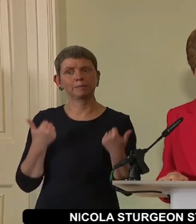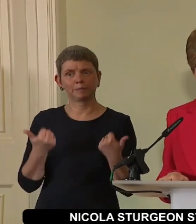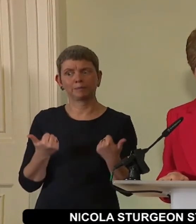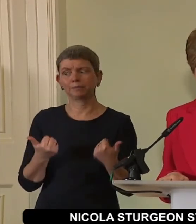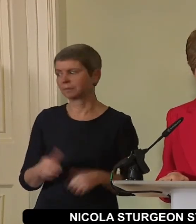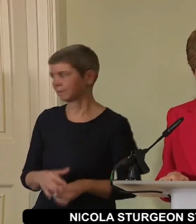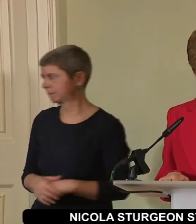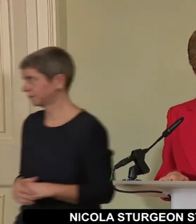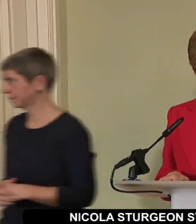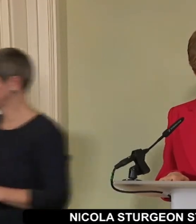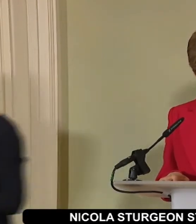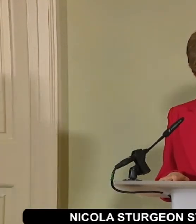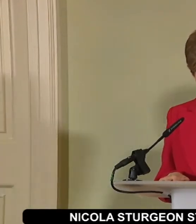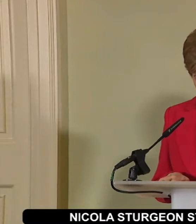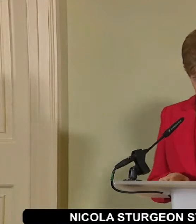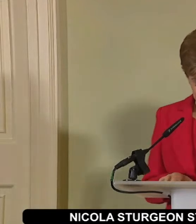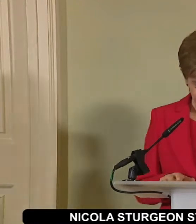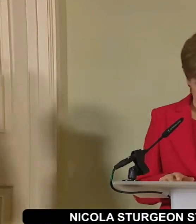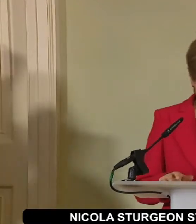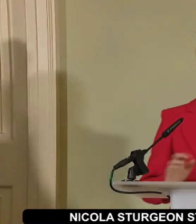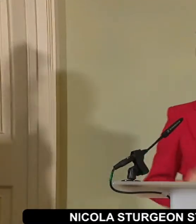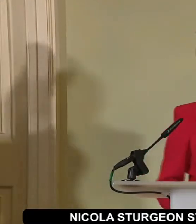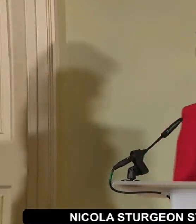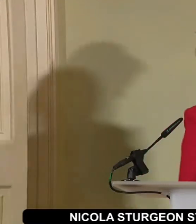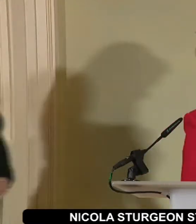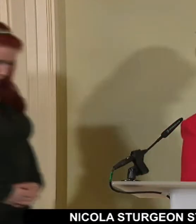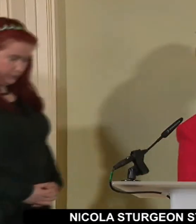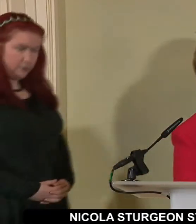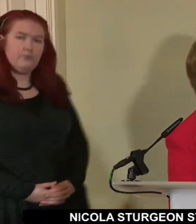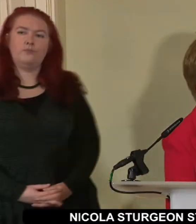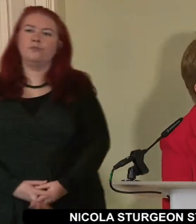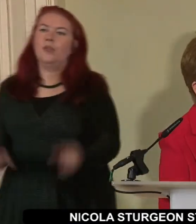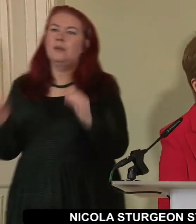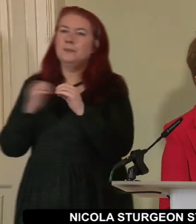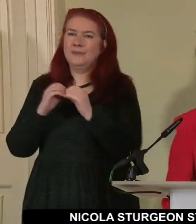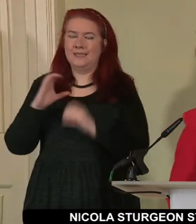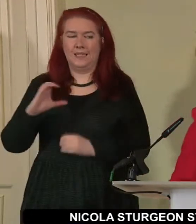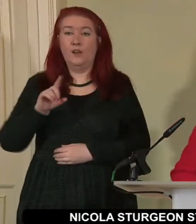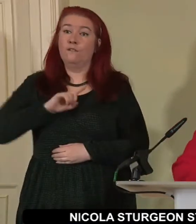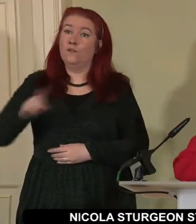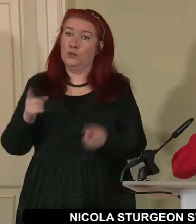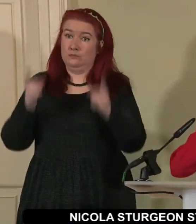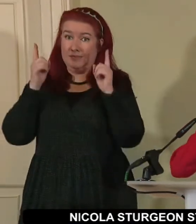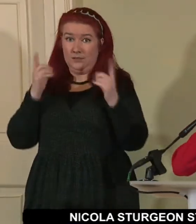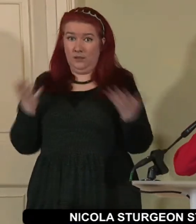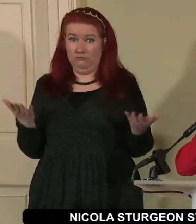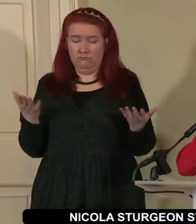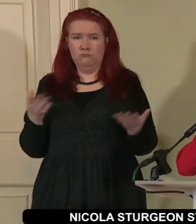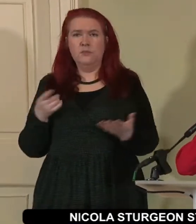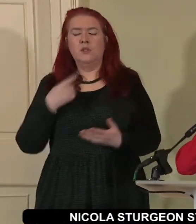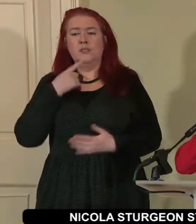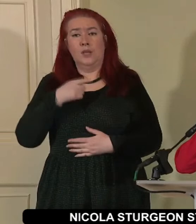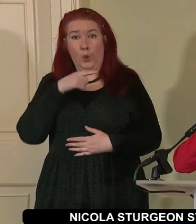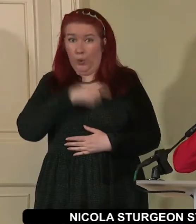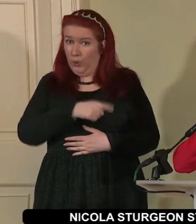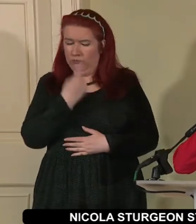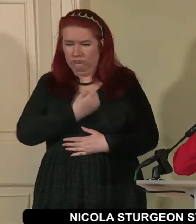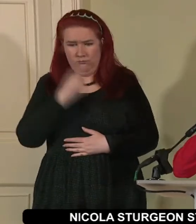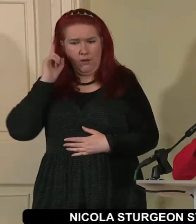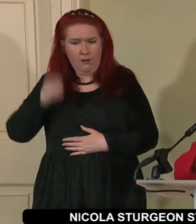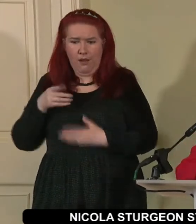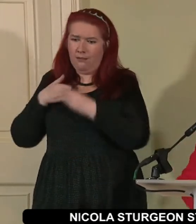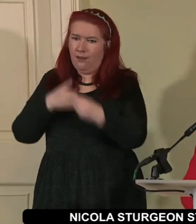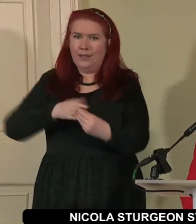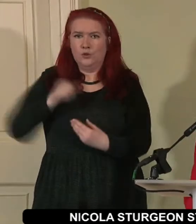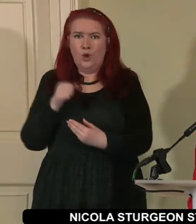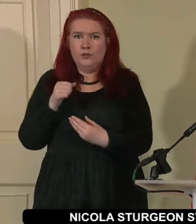and I'll start with Glenn Campbell from the BBC. First Minister, if you can't lead Scotland to